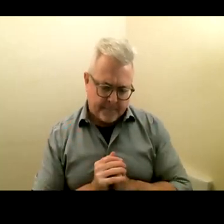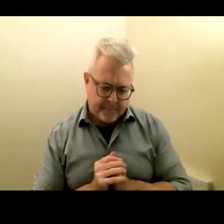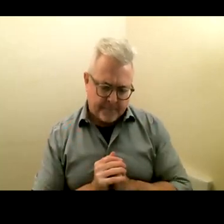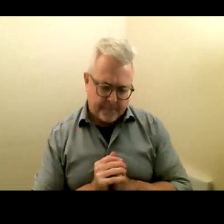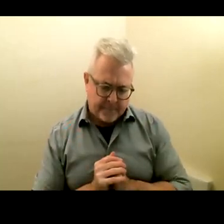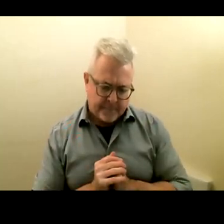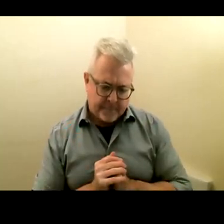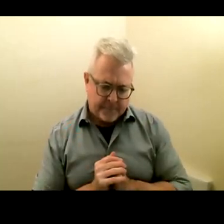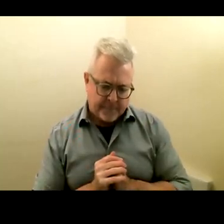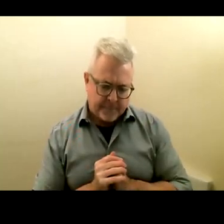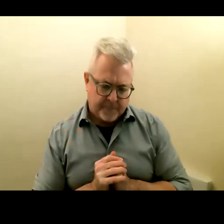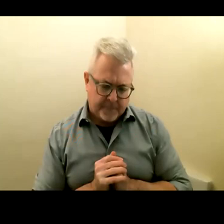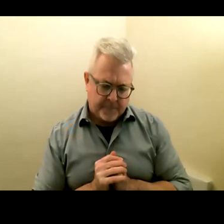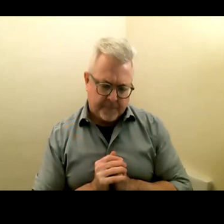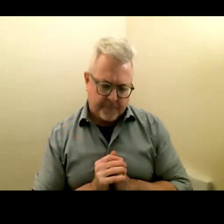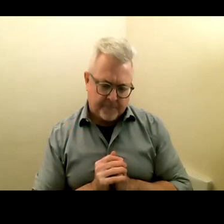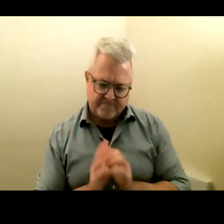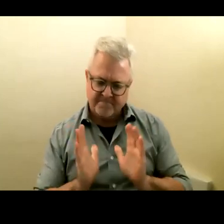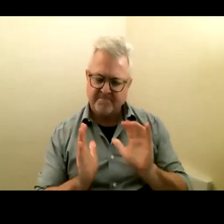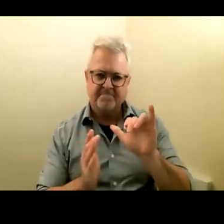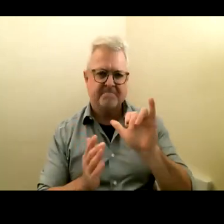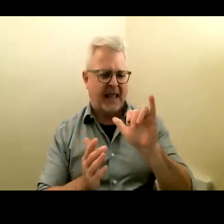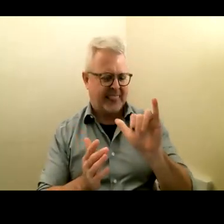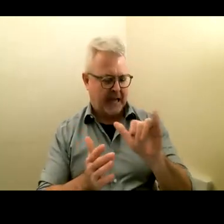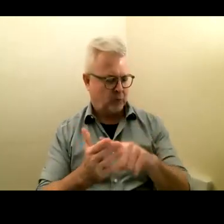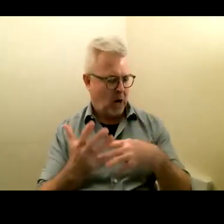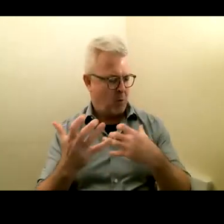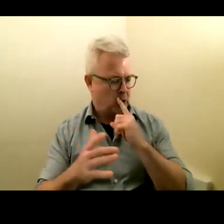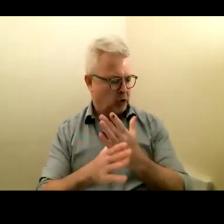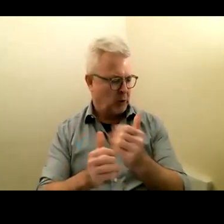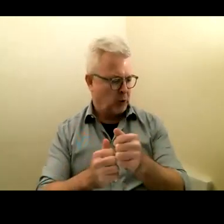Just looking at my notes to see what I've covered now.